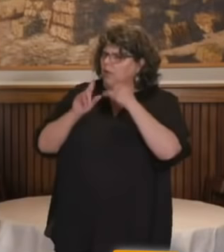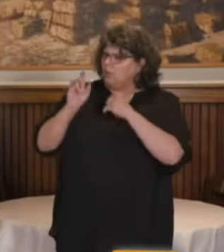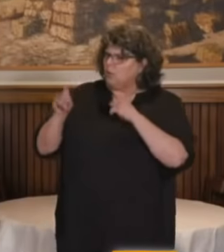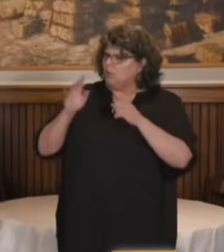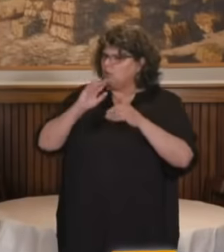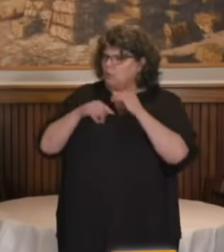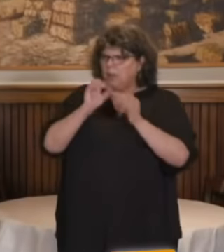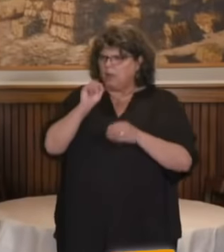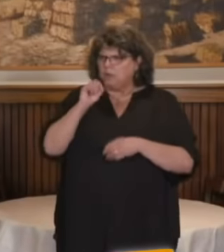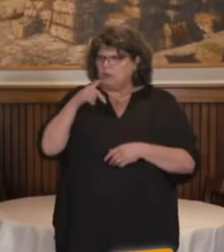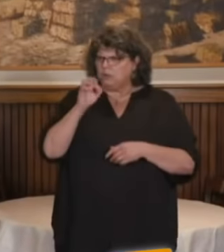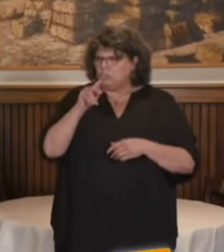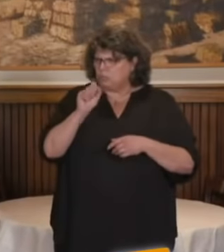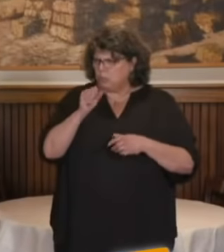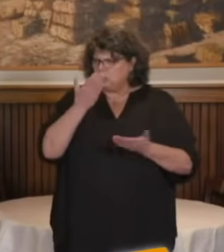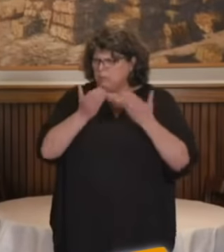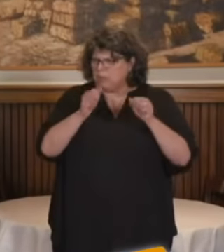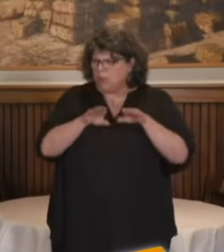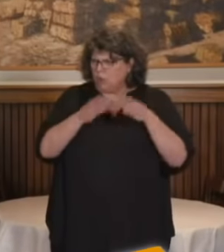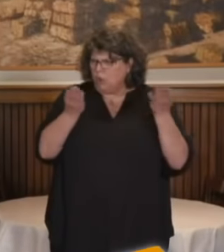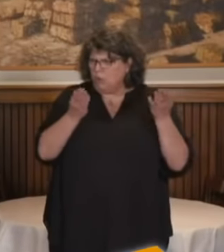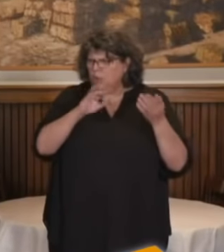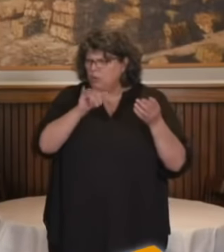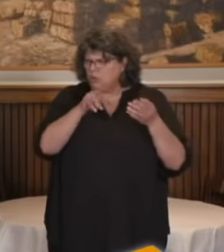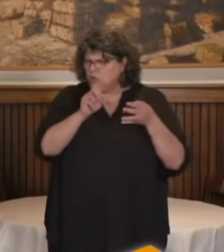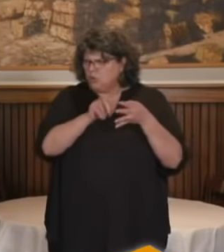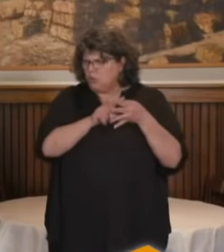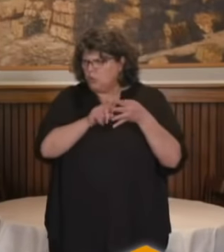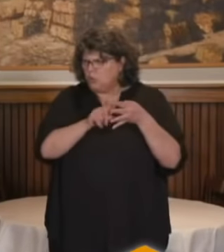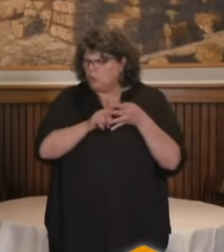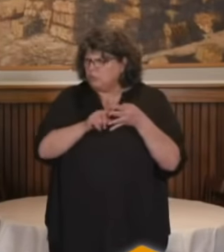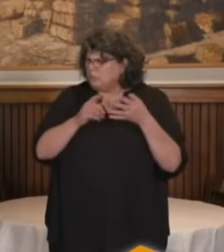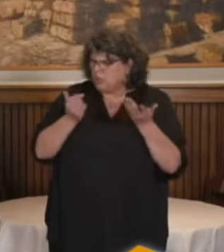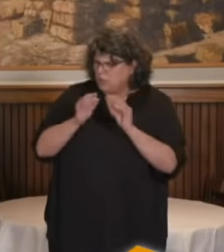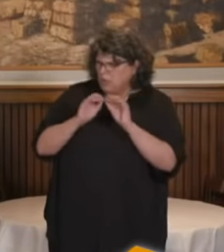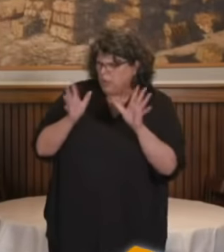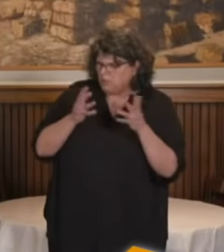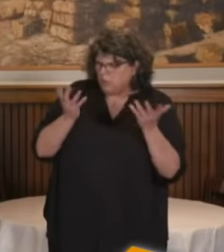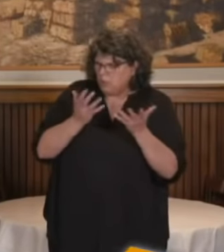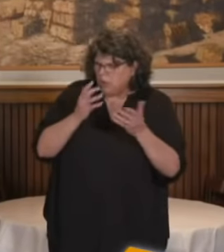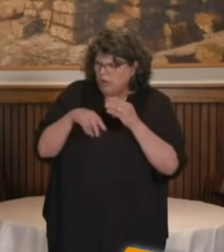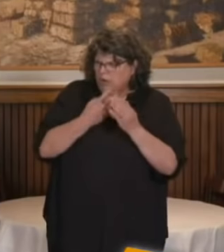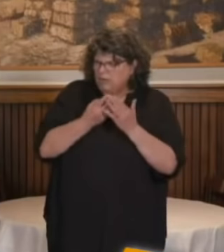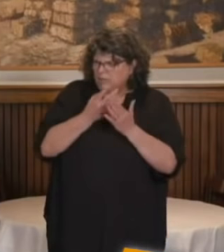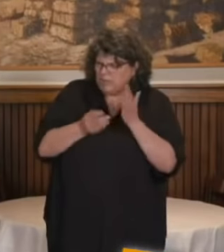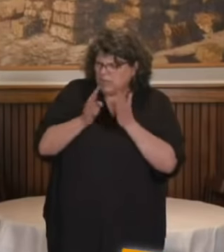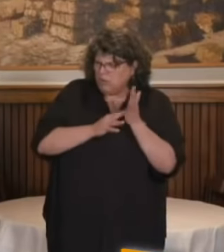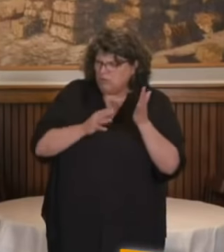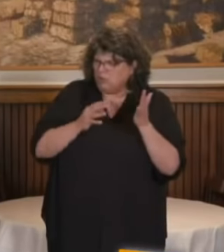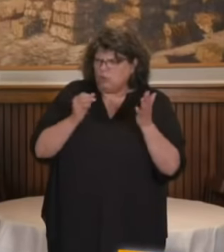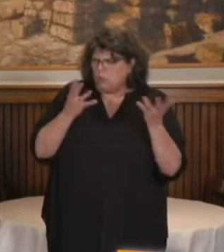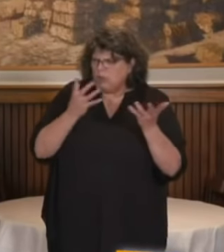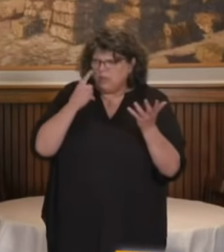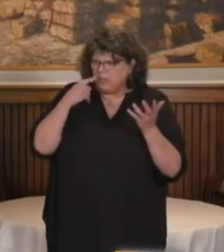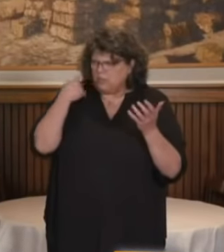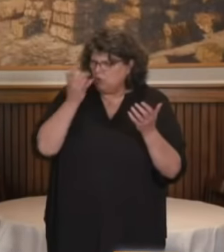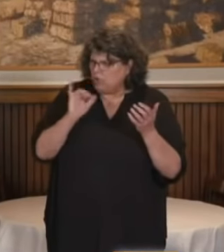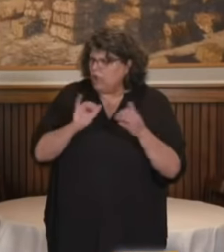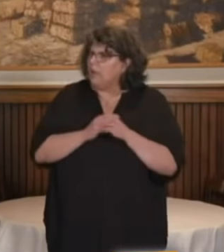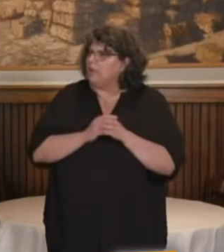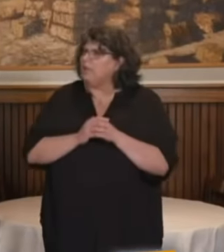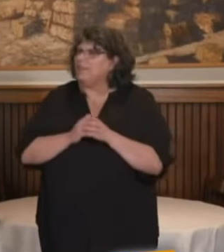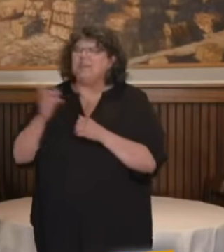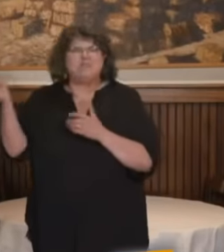with no fans. Could you clarify what that process would be, what the timetable you're looking at, and what do you envision? Well, that's